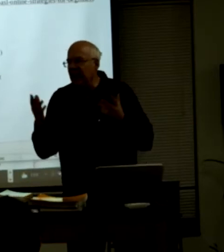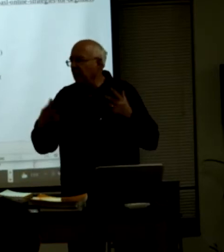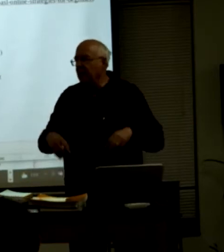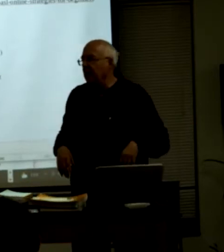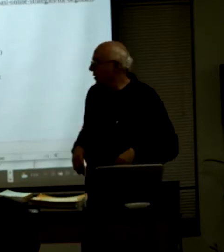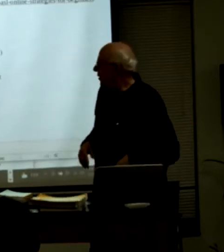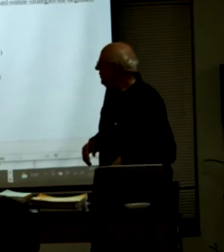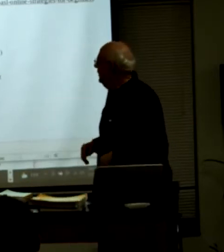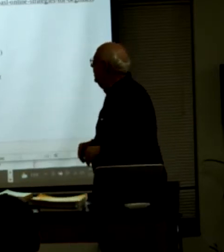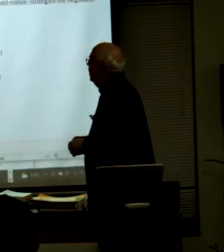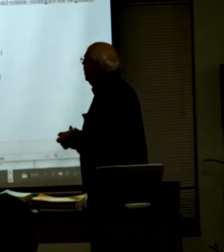Family, what can you do?